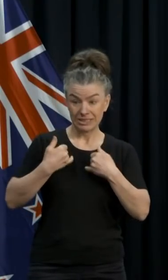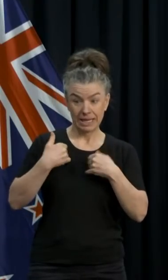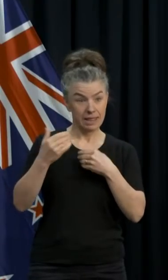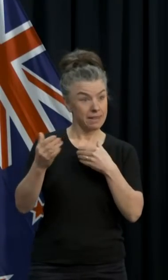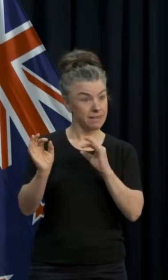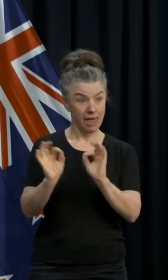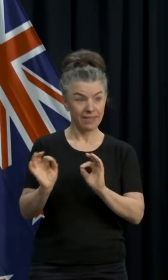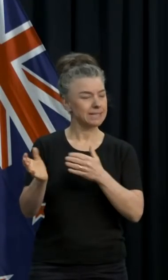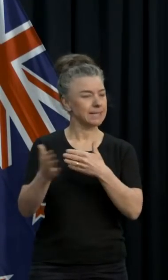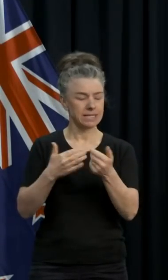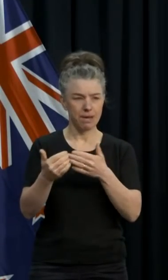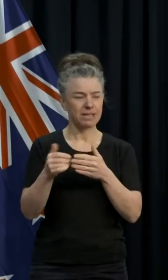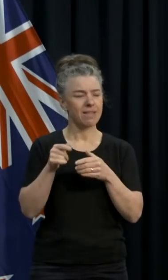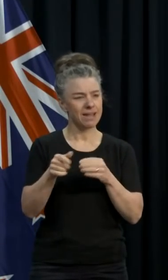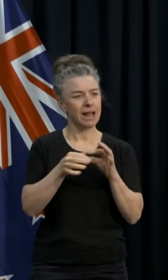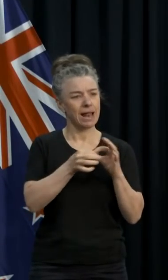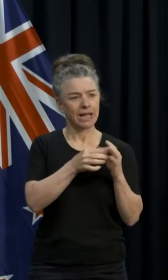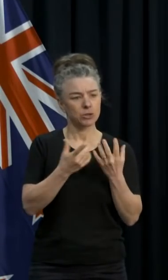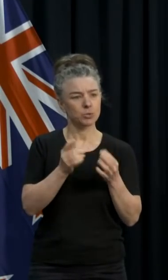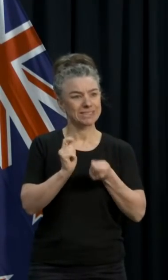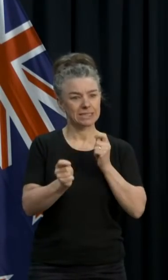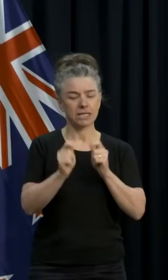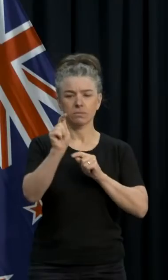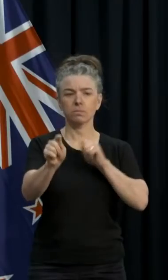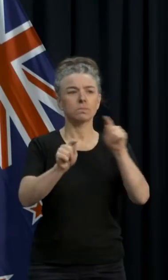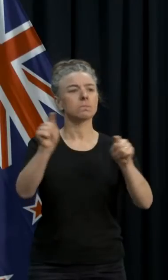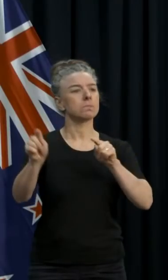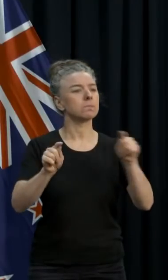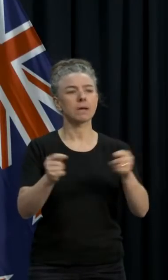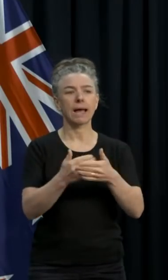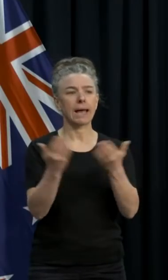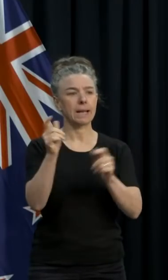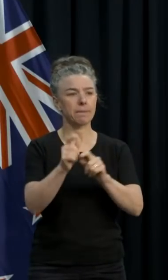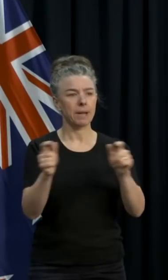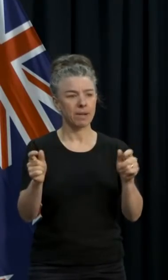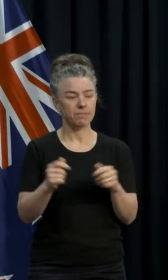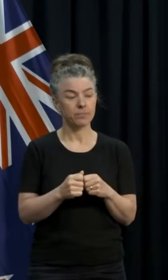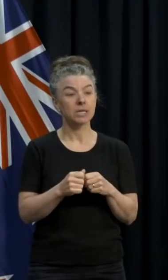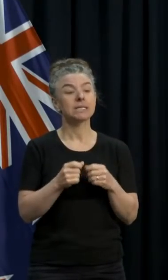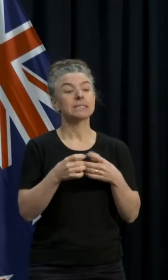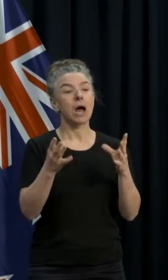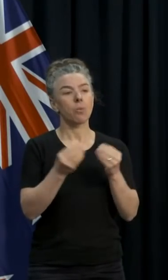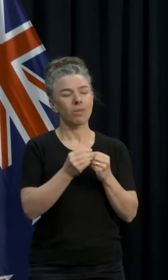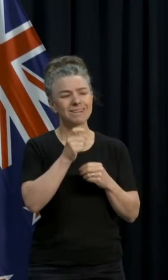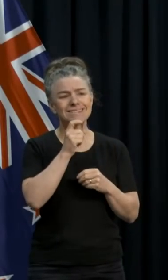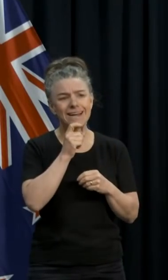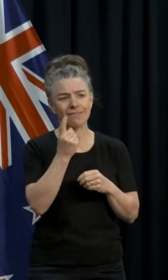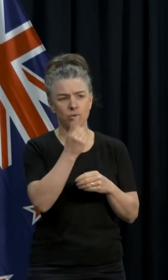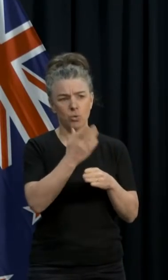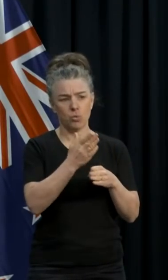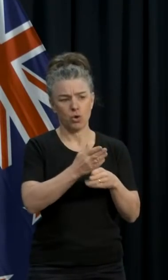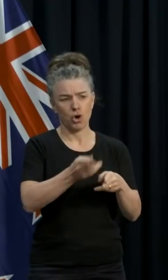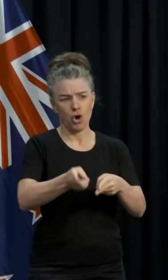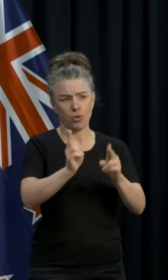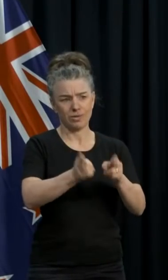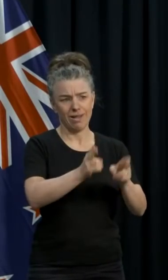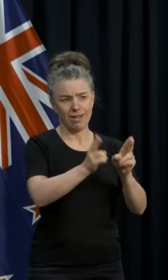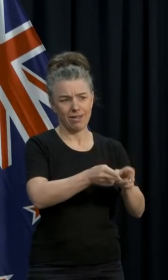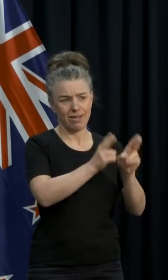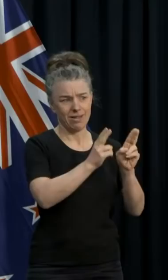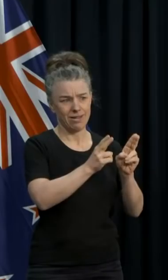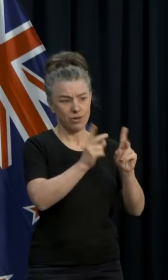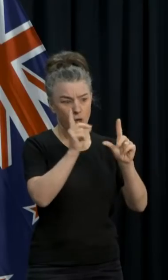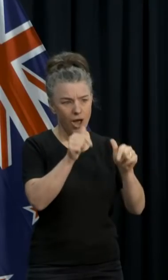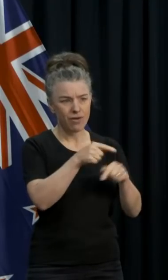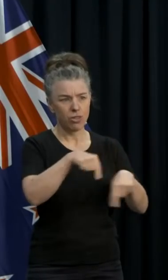surveillance testing, and we started with the group who are working in managed isolation and quarantine facilities, as they are